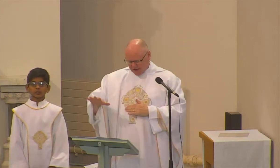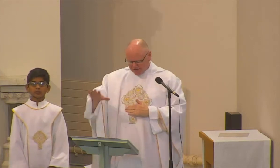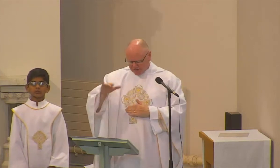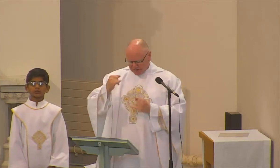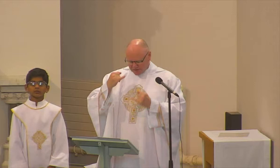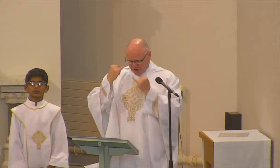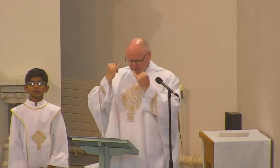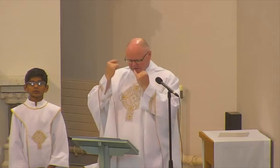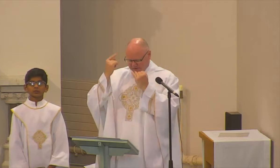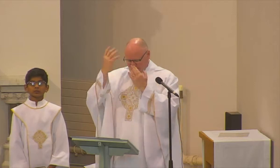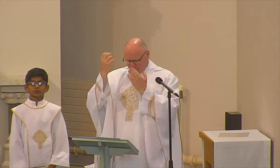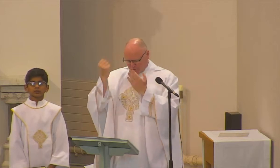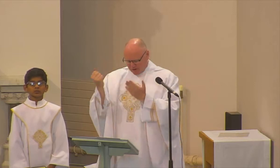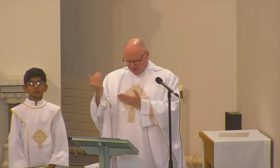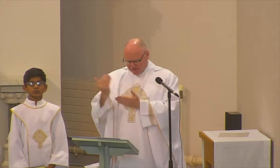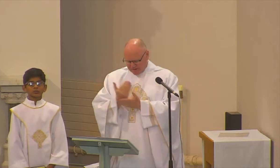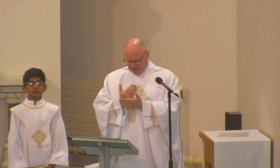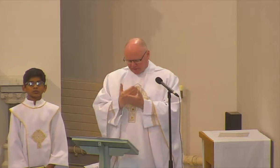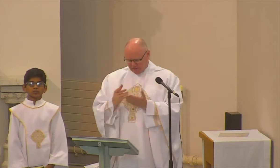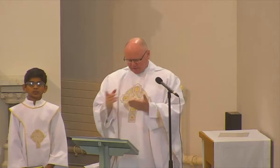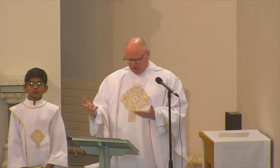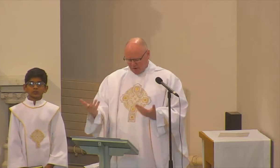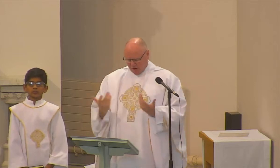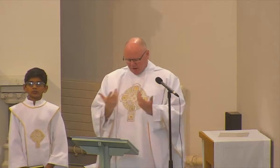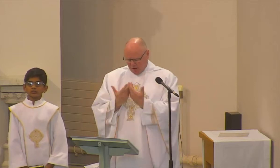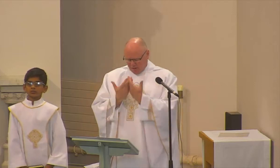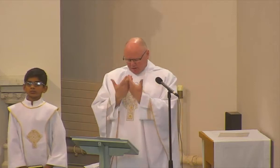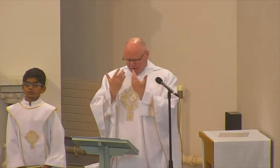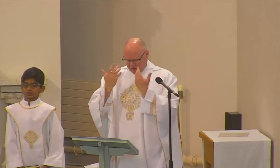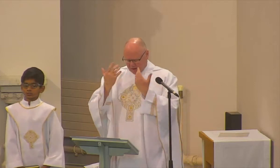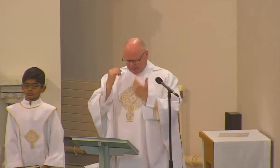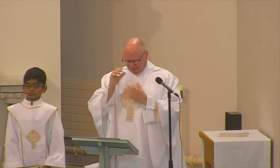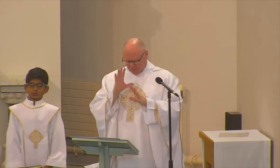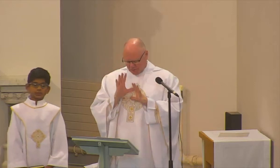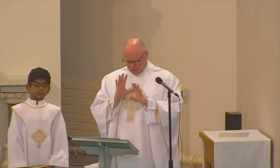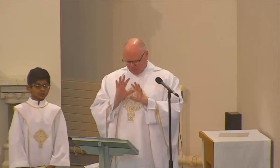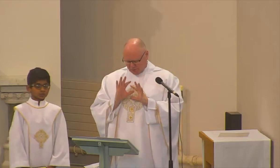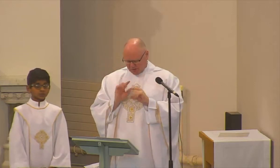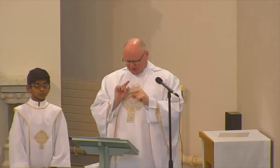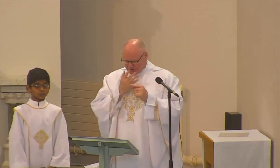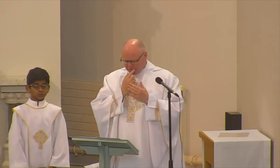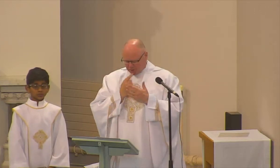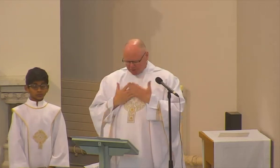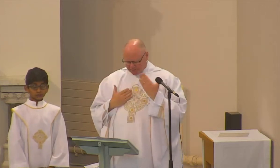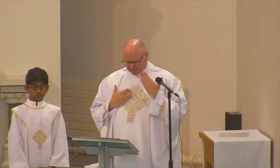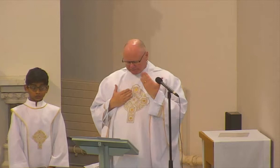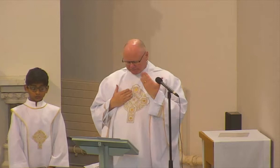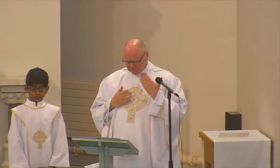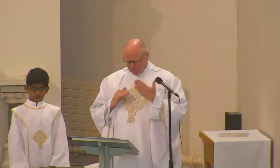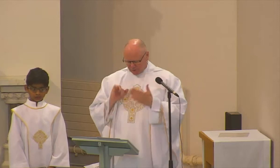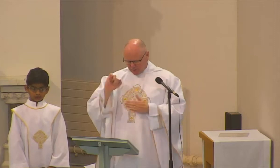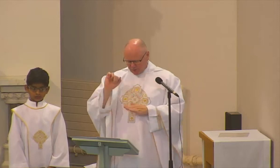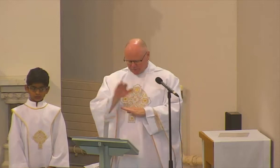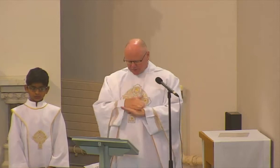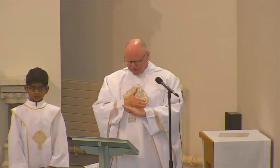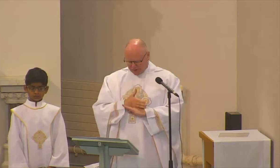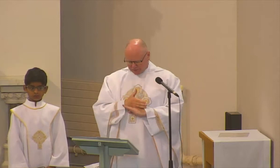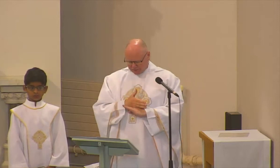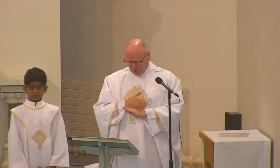pastures the sheep you have redeemed by your precious blood of your Son, who